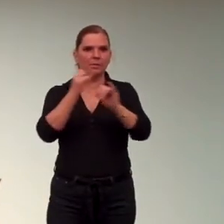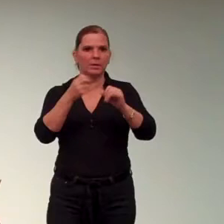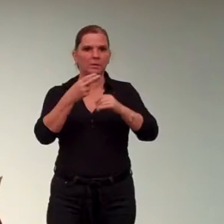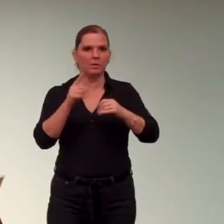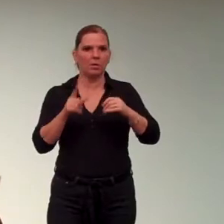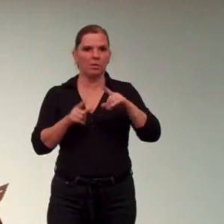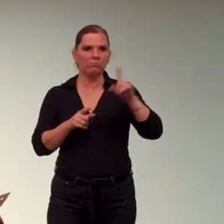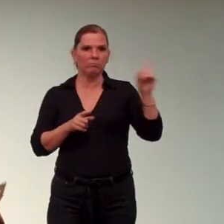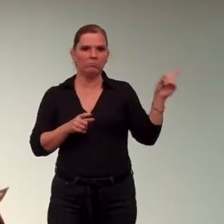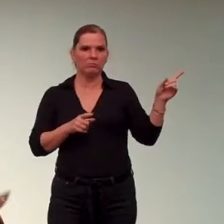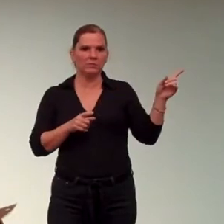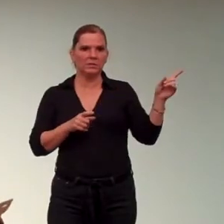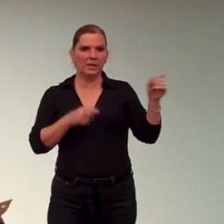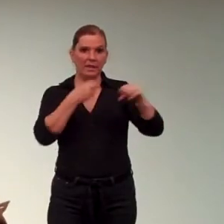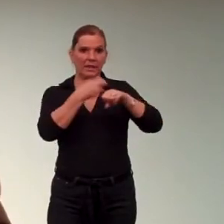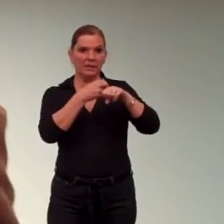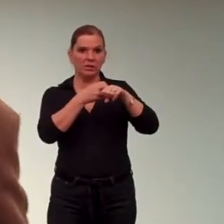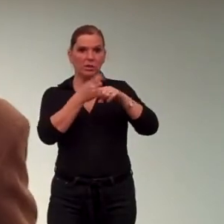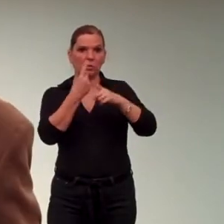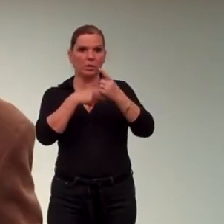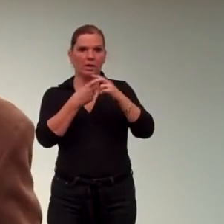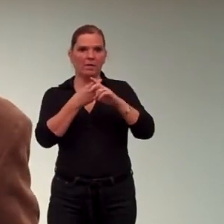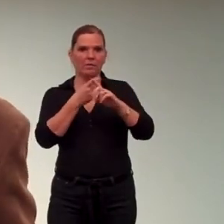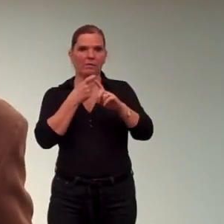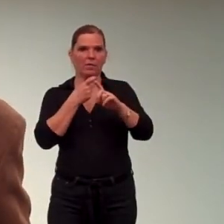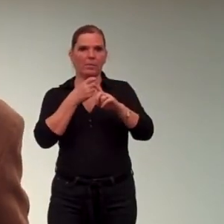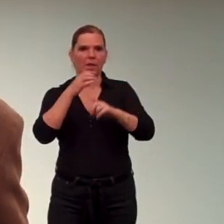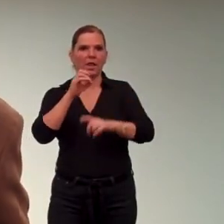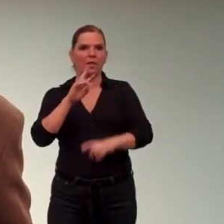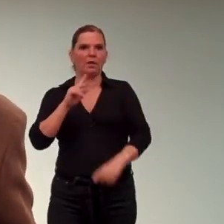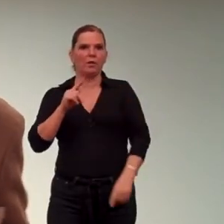street, that stone came from the creek.